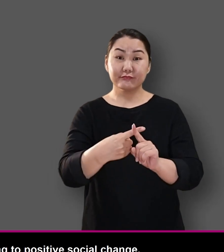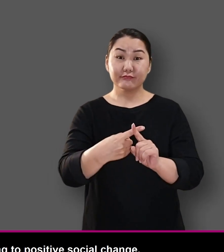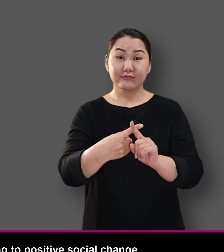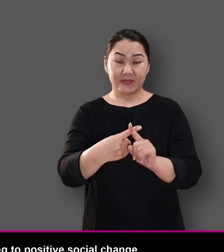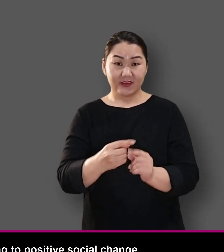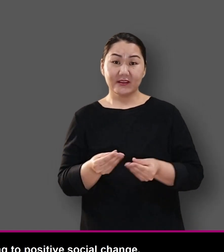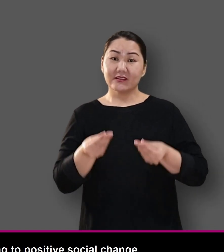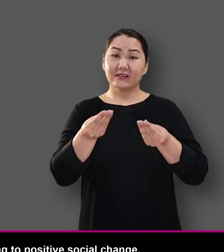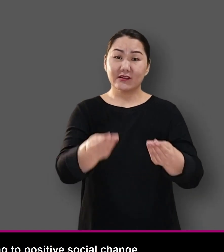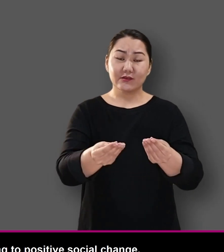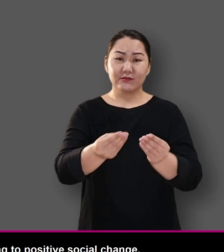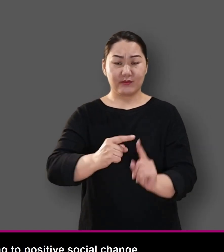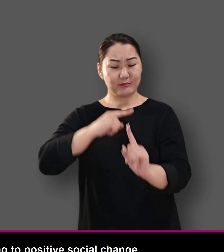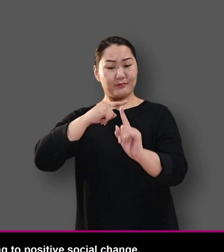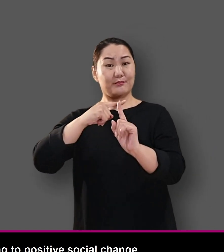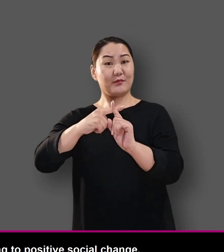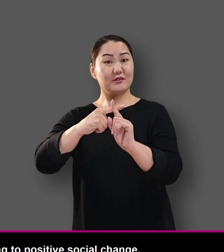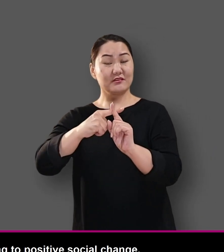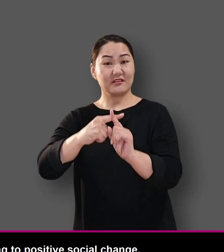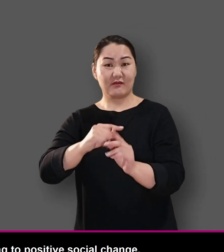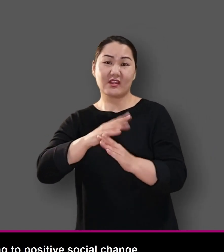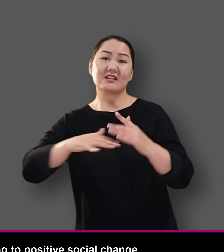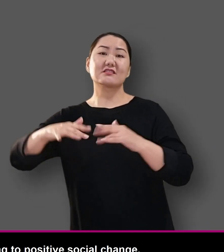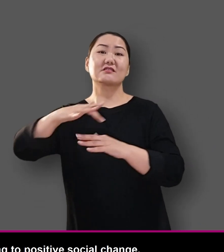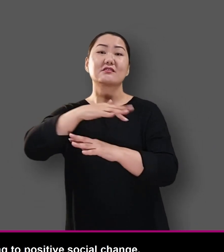and we are contributing to positive social change.